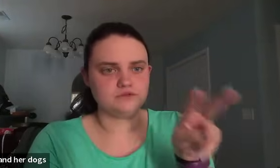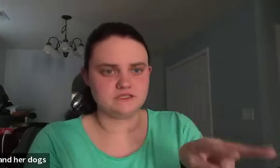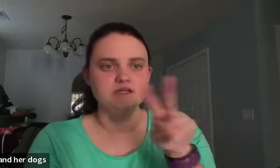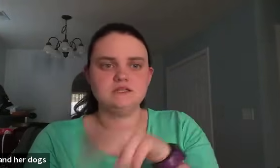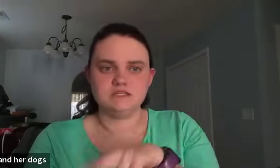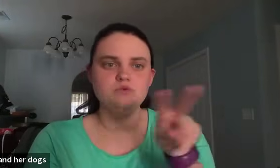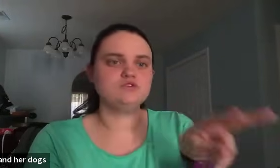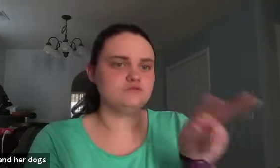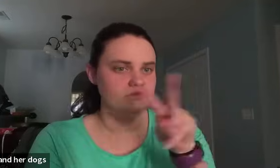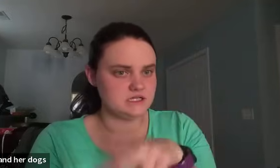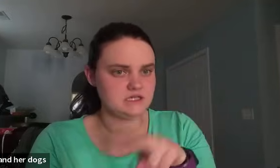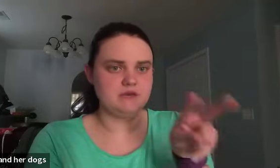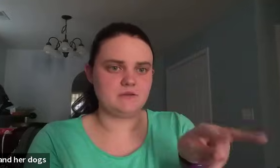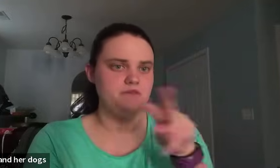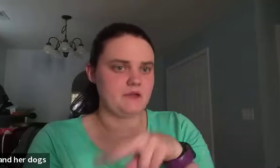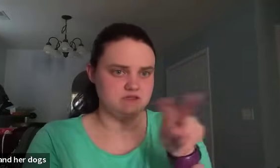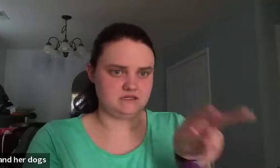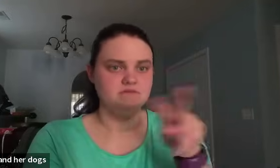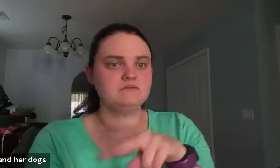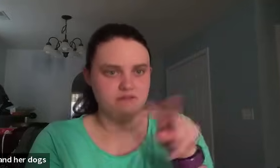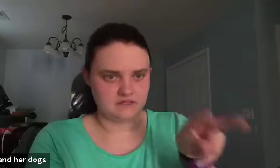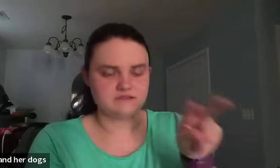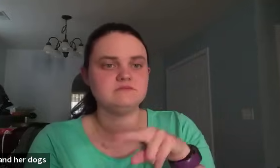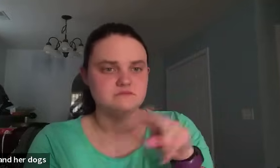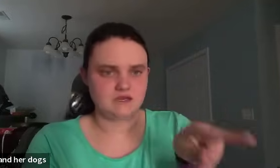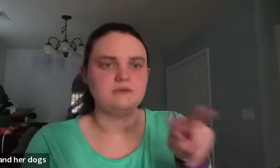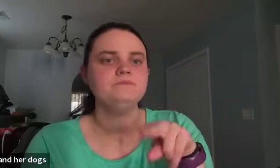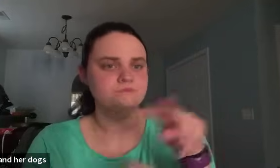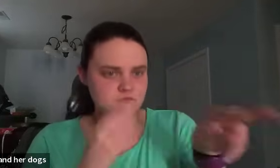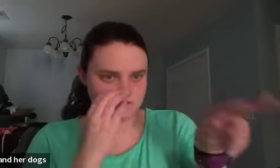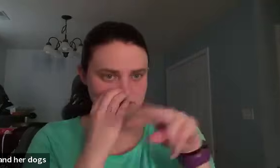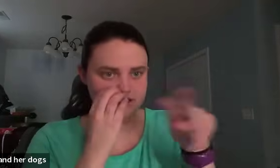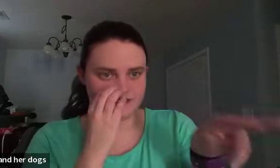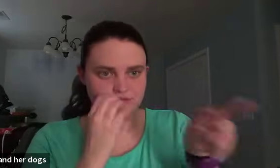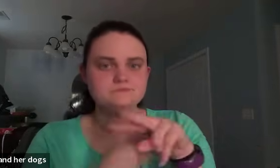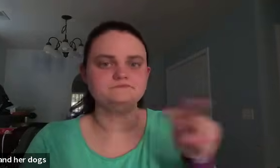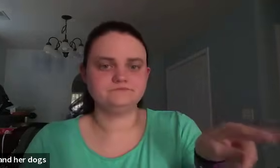doubles. Doubles are really big about the bouncing like this. Okay. So 22.